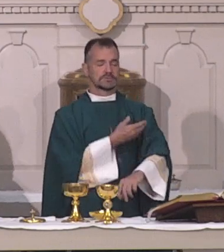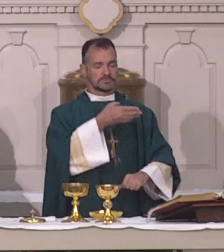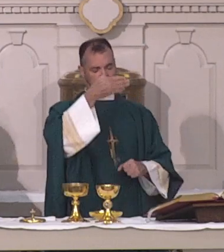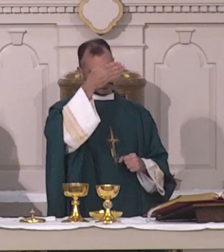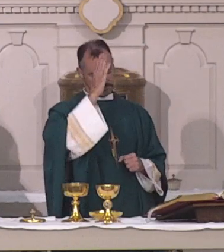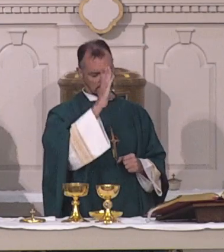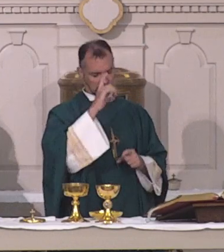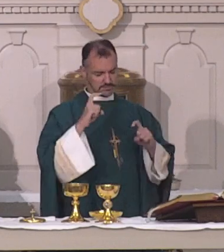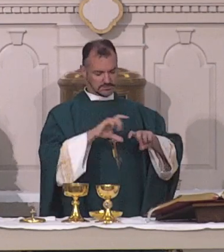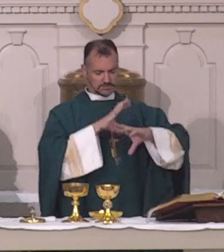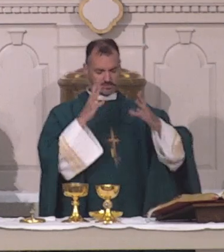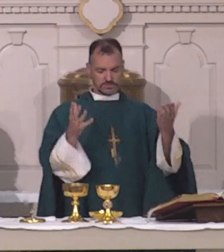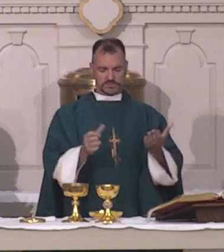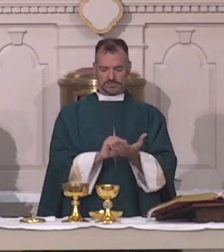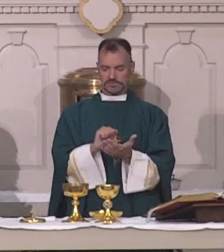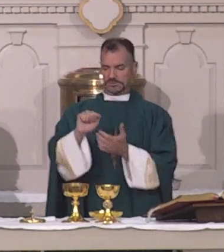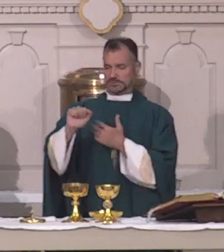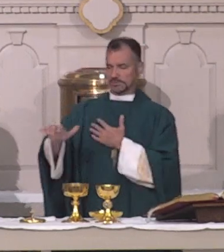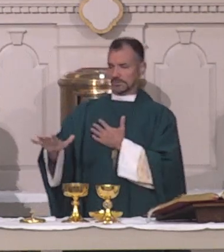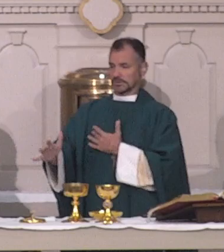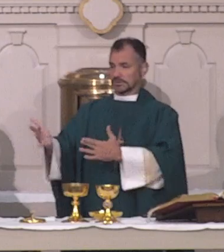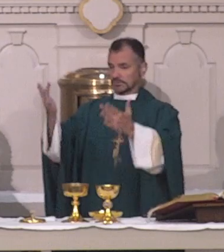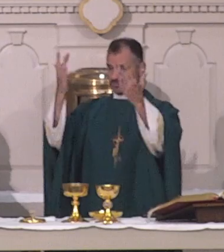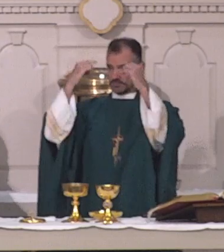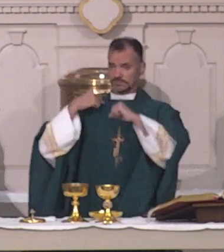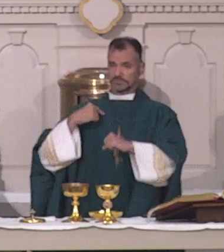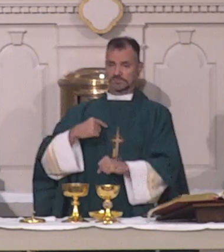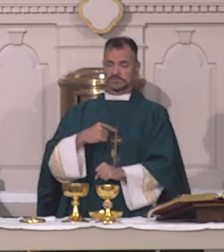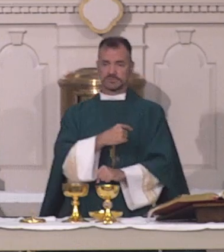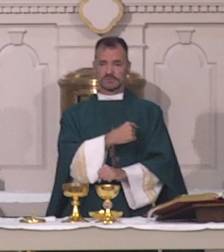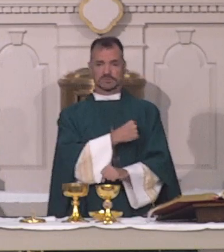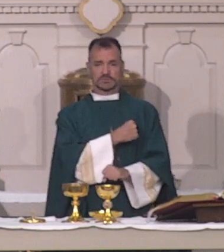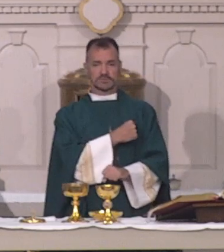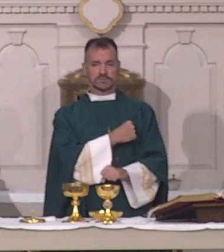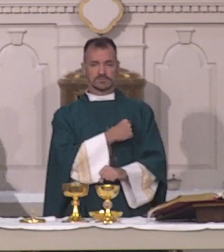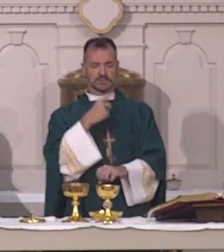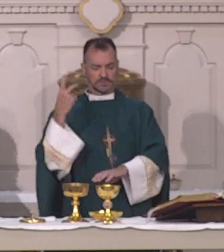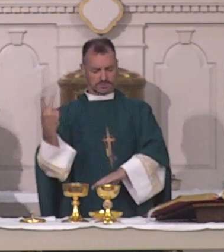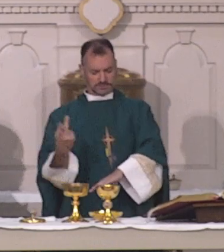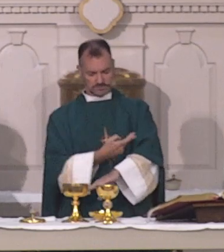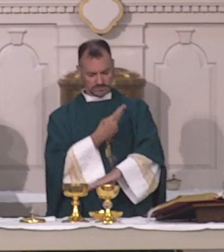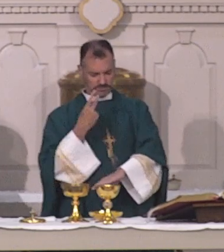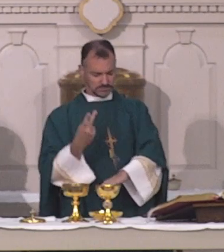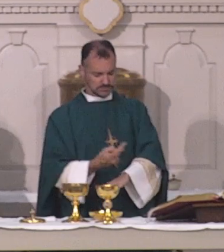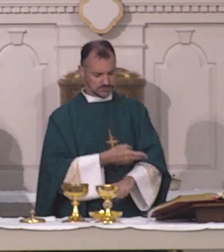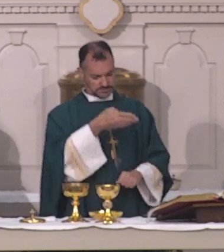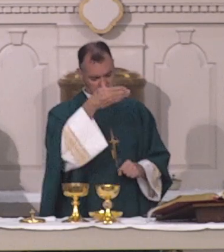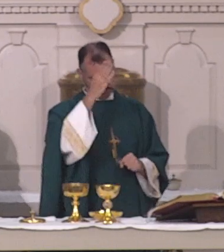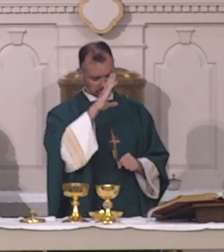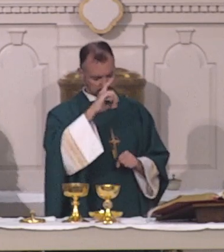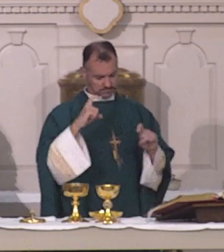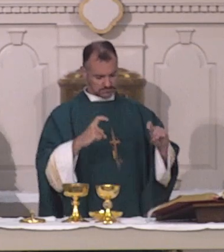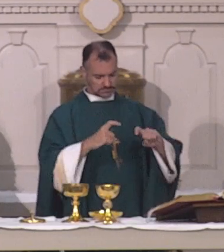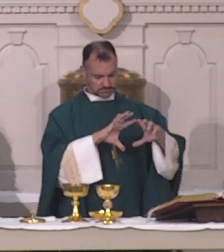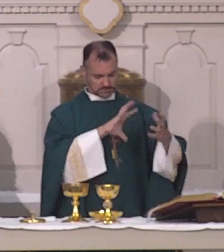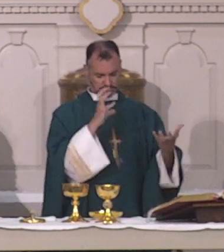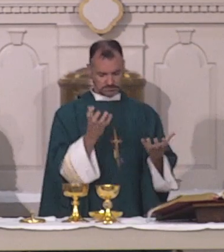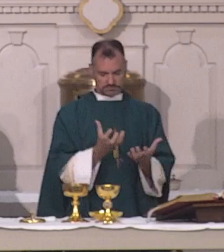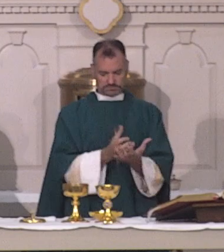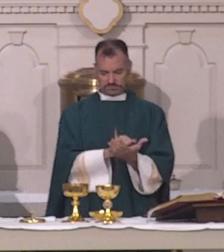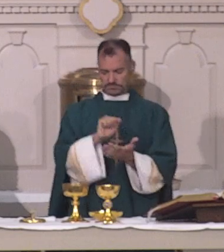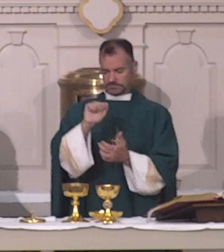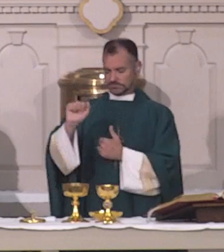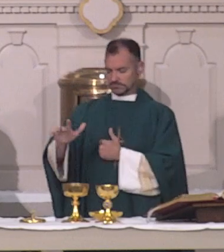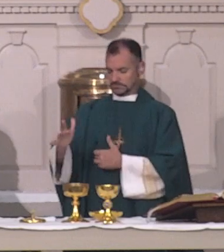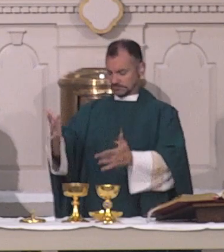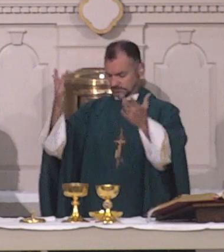Lamb of God, you take away the sins of the world, have mercy on us. Lamb of God, you take away the sins